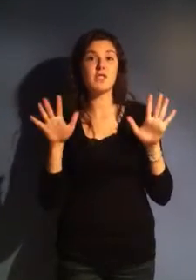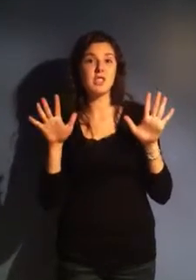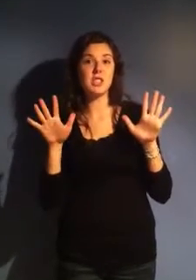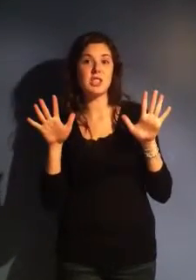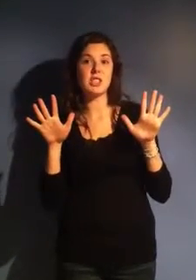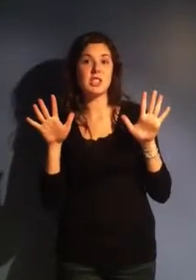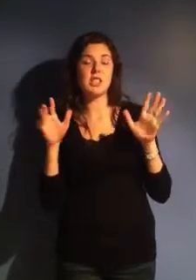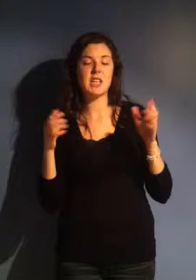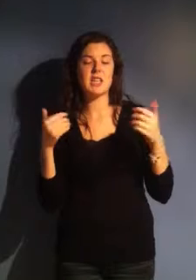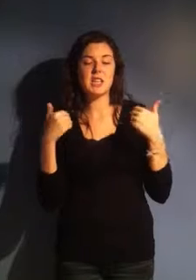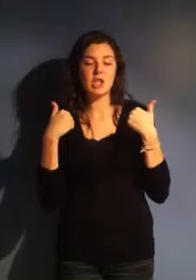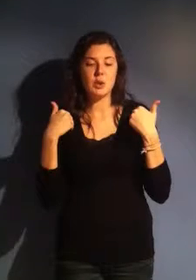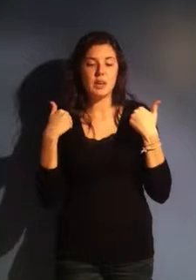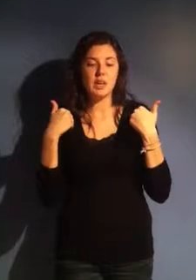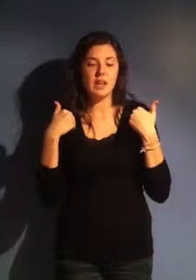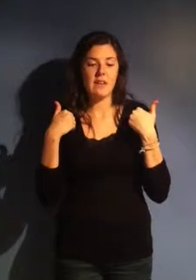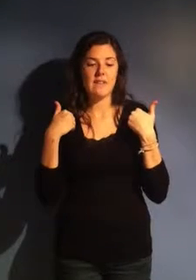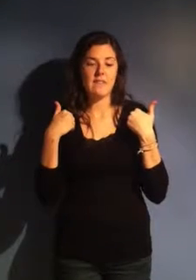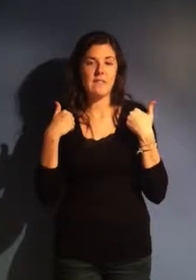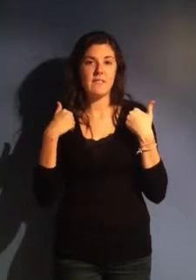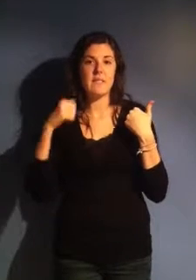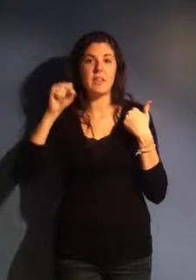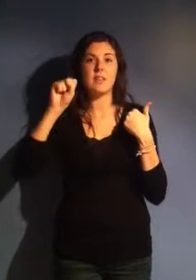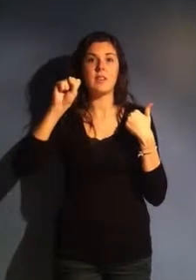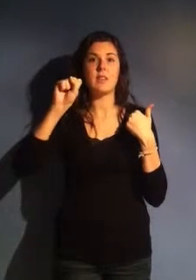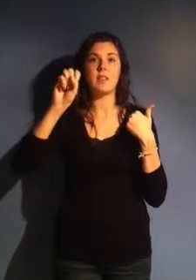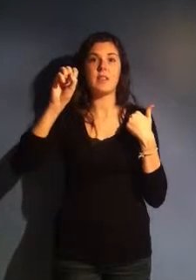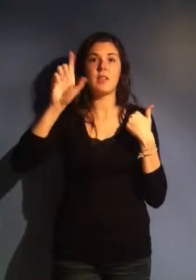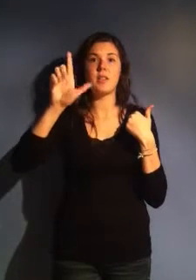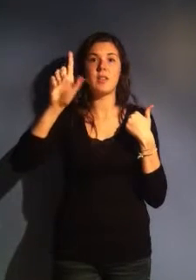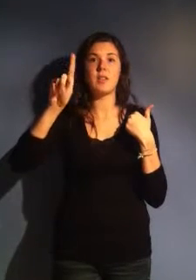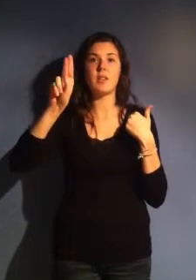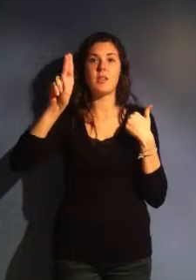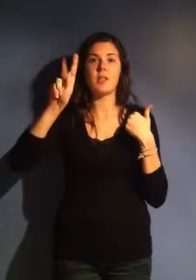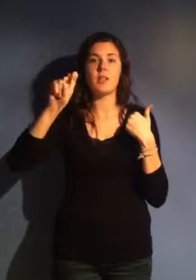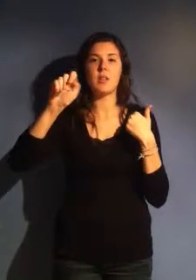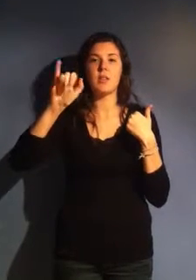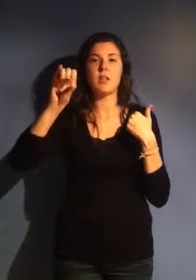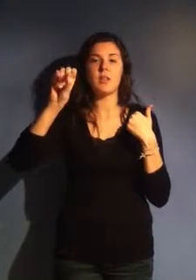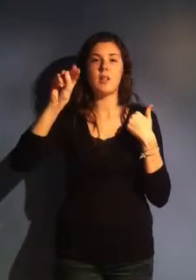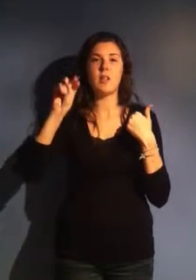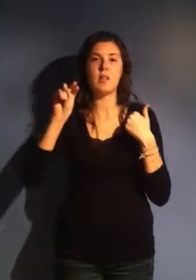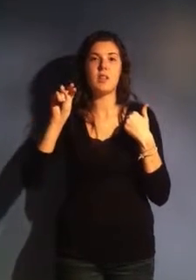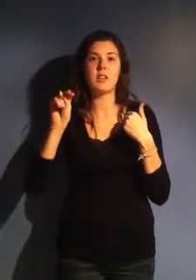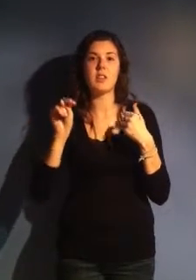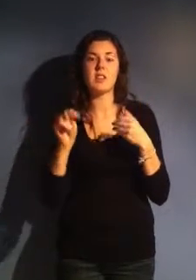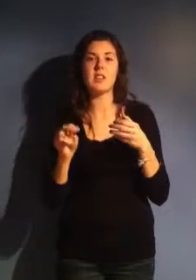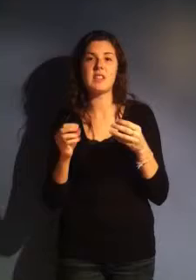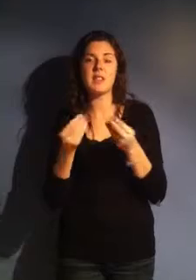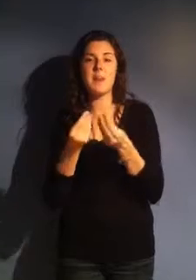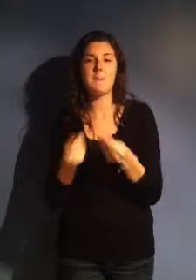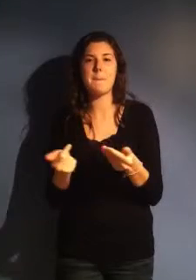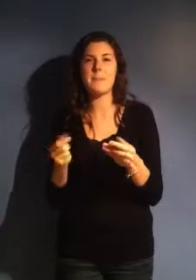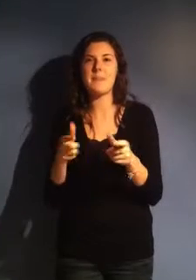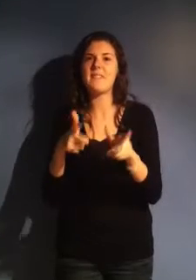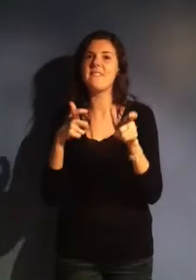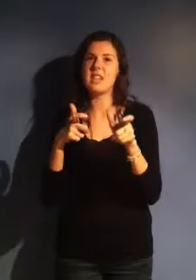that into solution because it defrosts pretty quickly. So you have your bugs in solution, and then you make sure